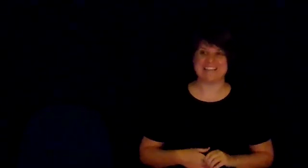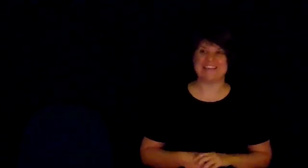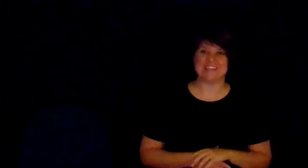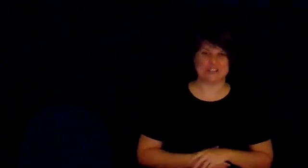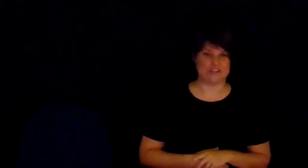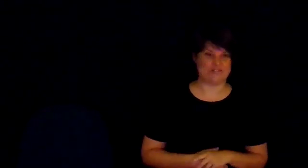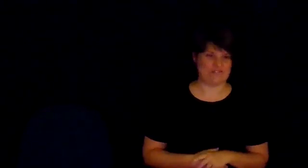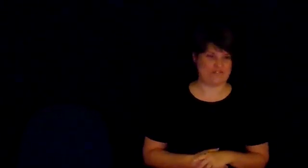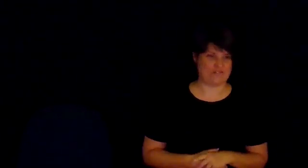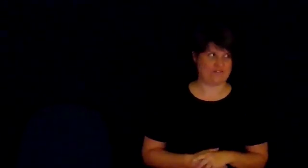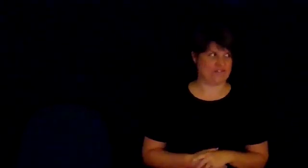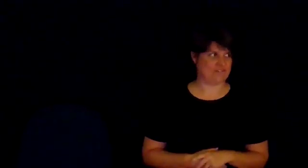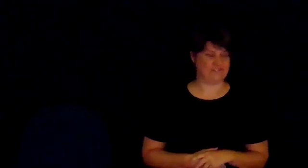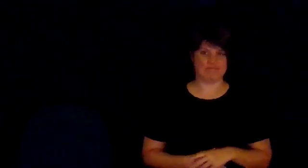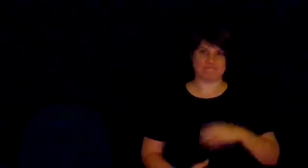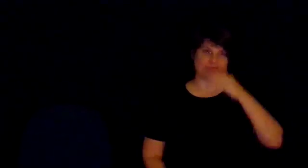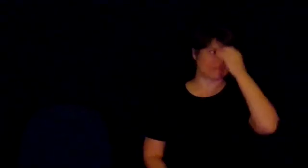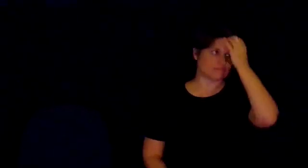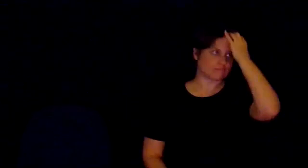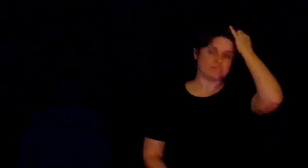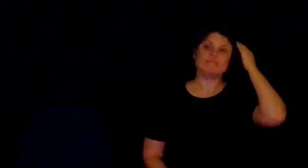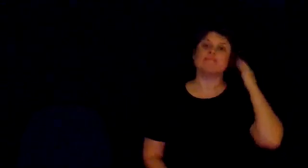See you later, thank you.